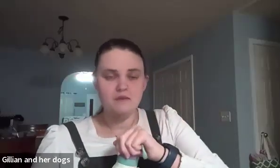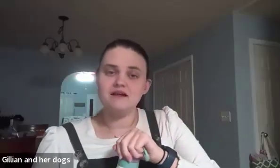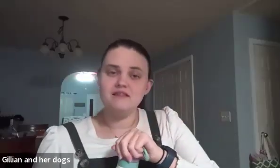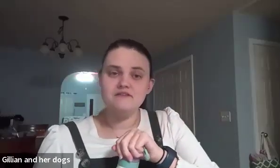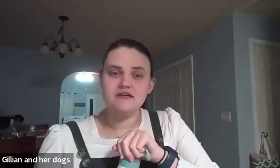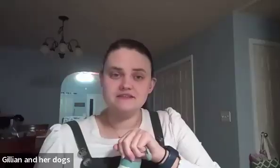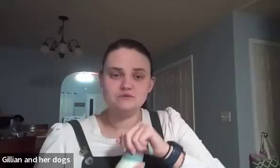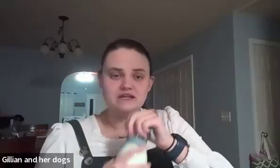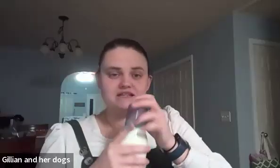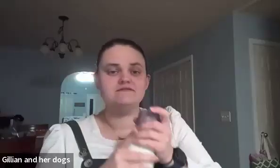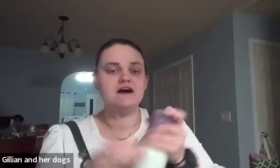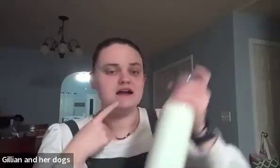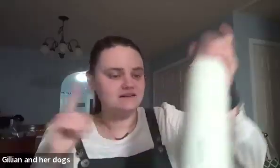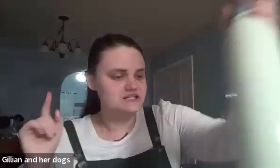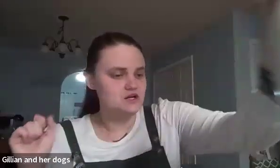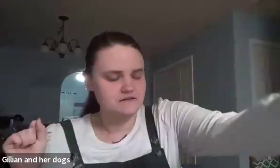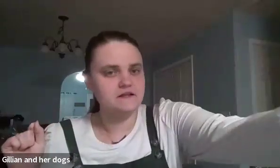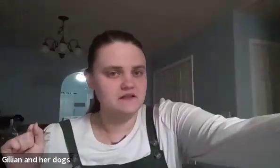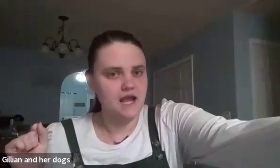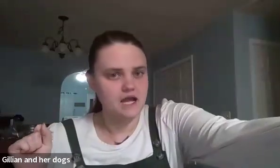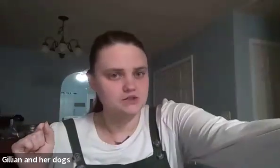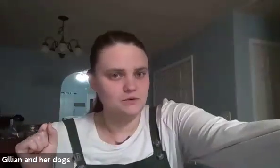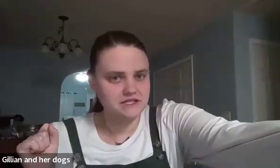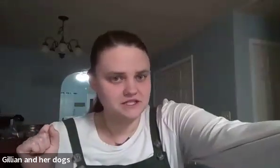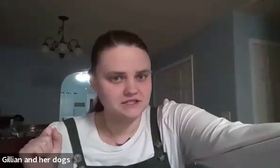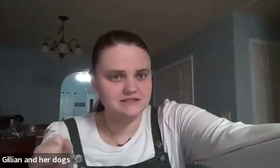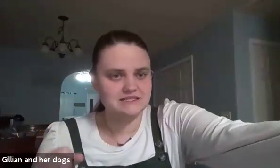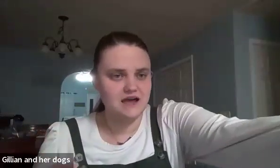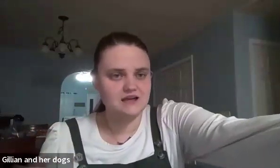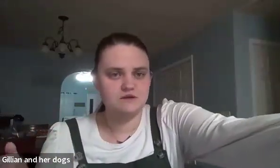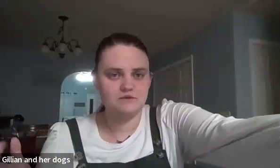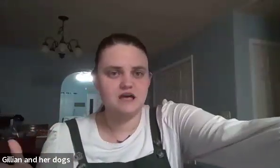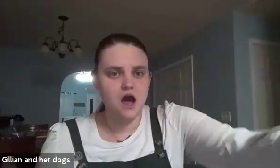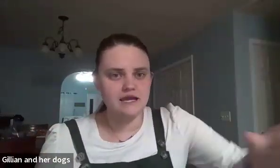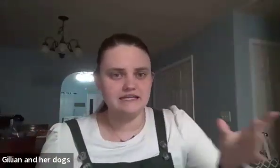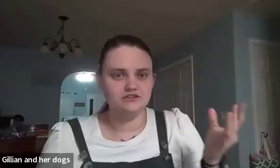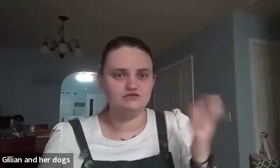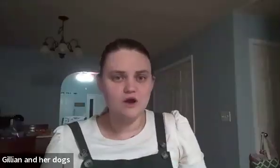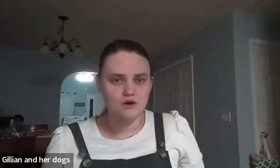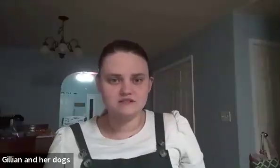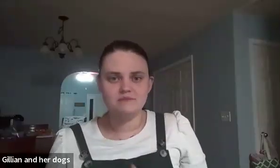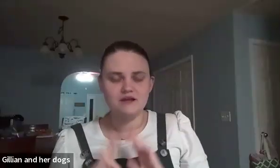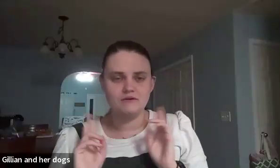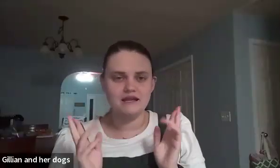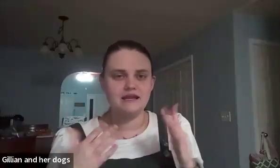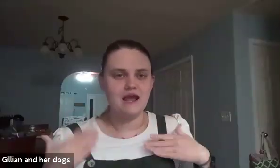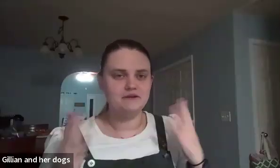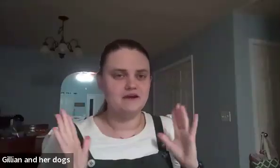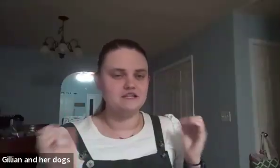but I love that this week is finally started feeling like actual winter. Since last week it was hot and gross. I'm like ready and happy now that